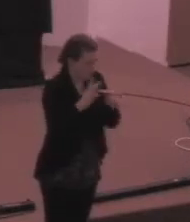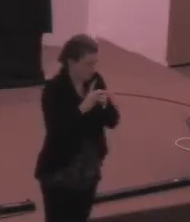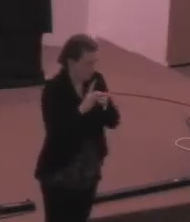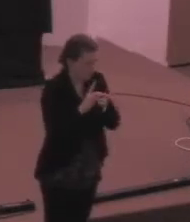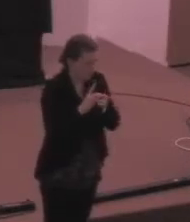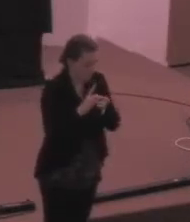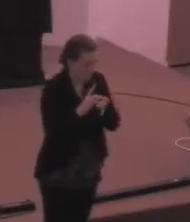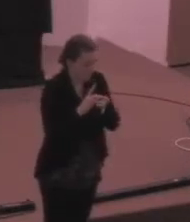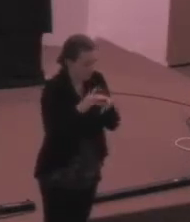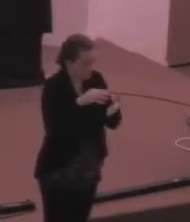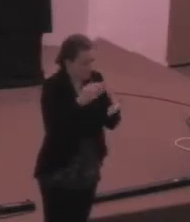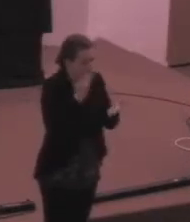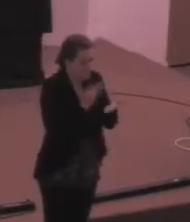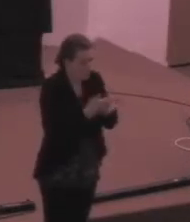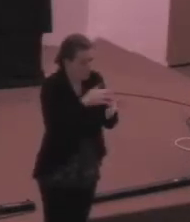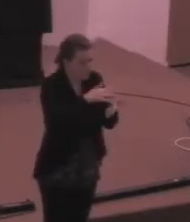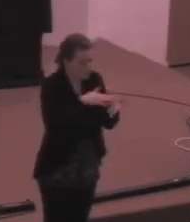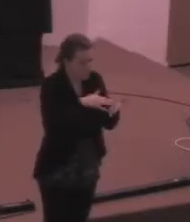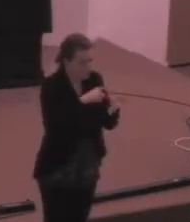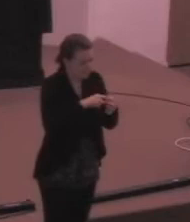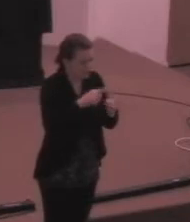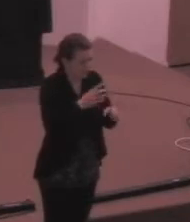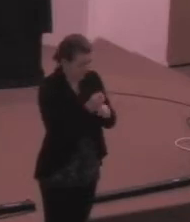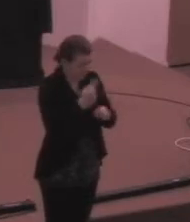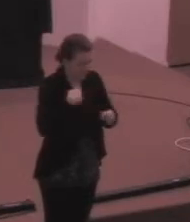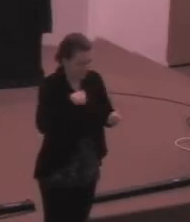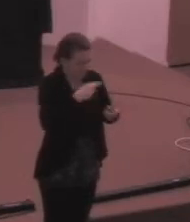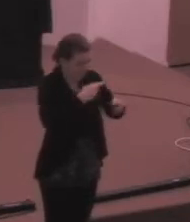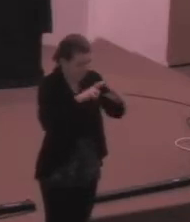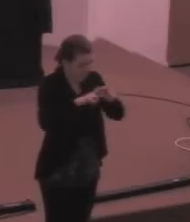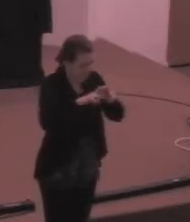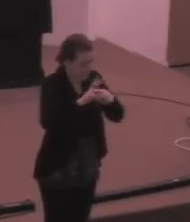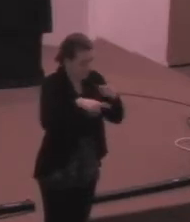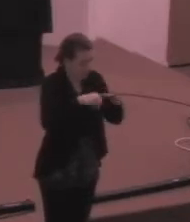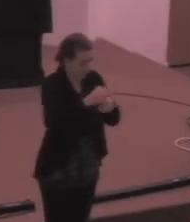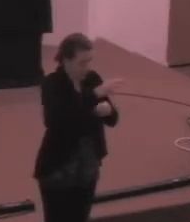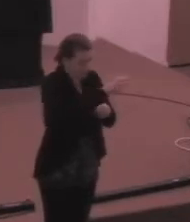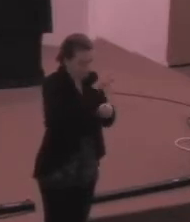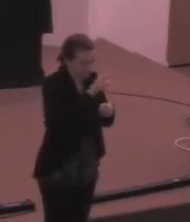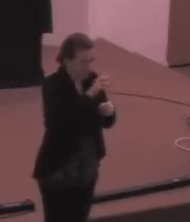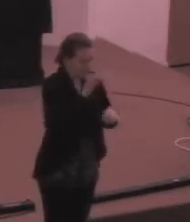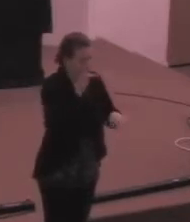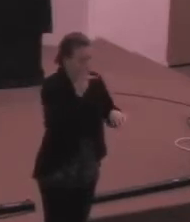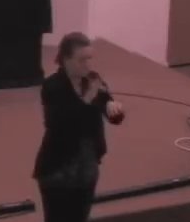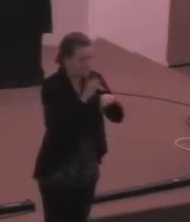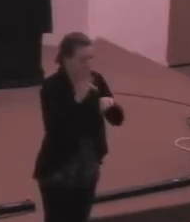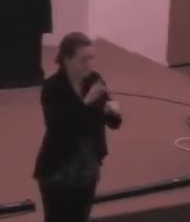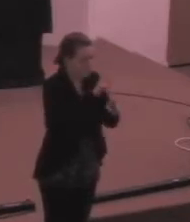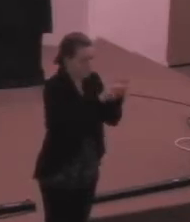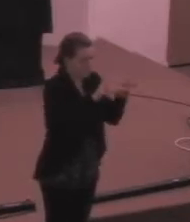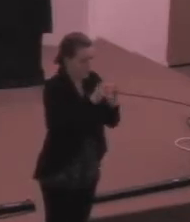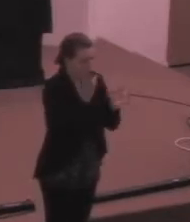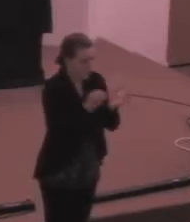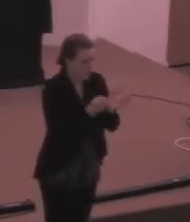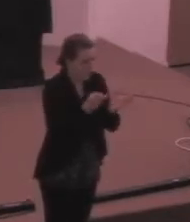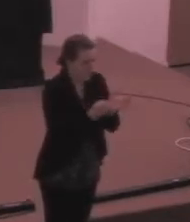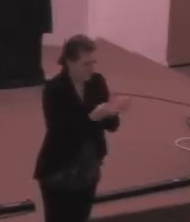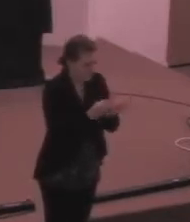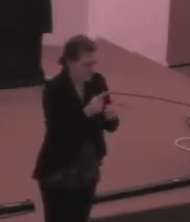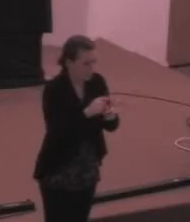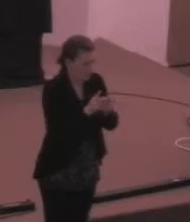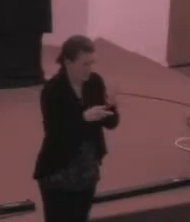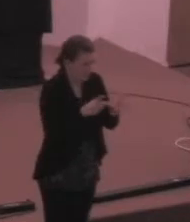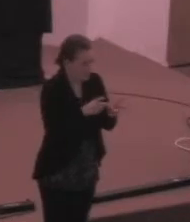as just a way to tune us up to go out and witness and reach people. Because there's nobody out there, like I've